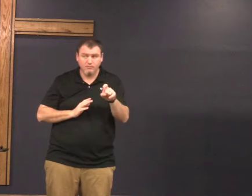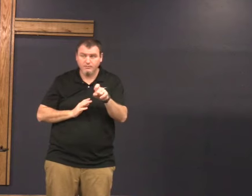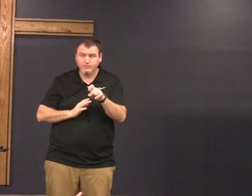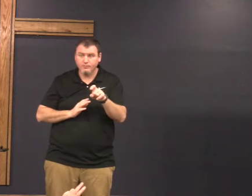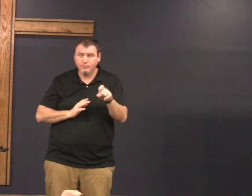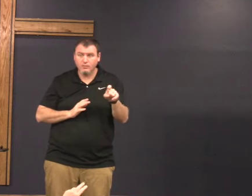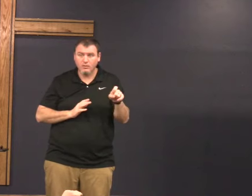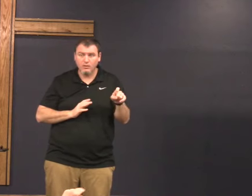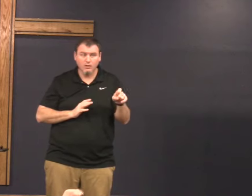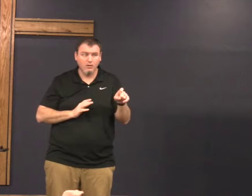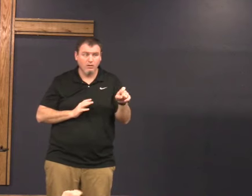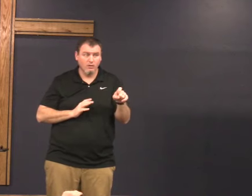Now,